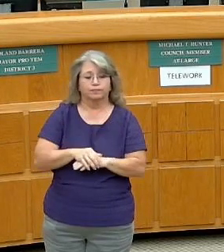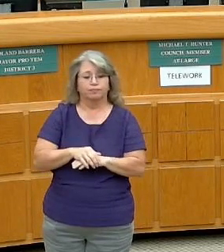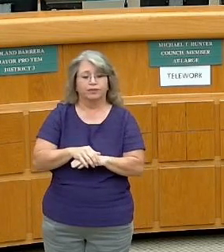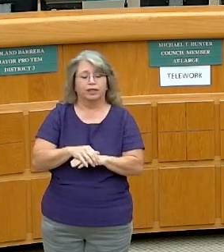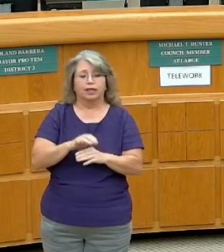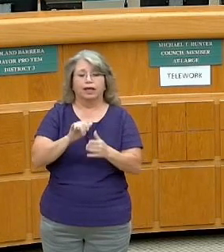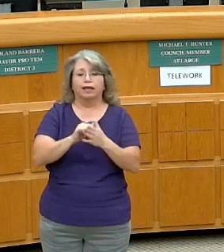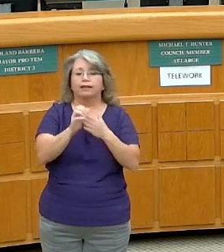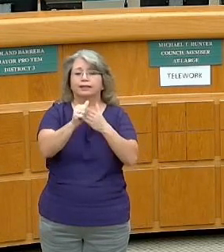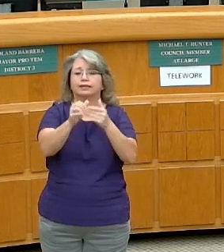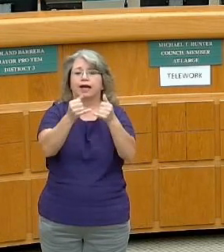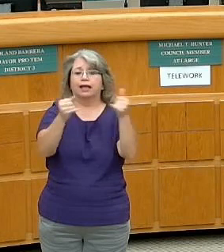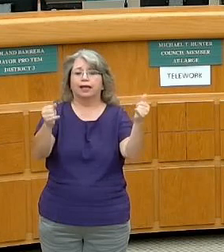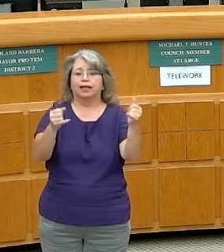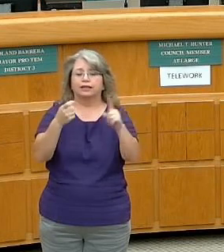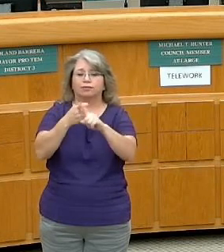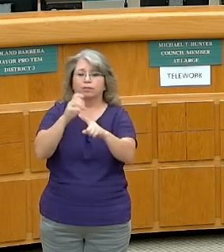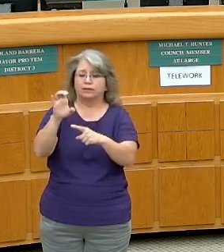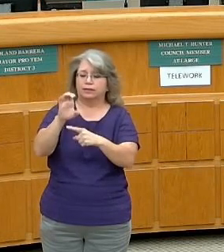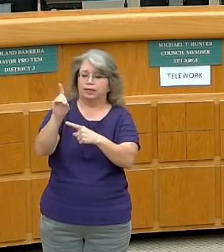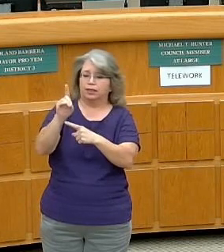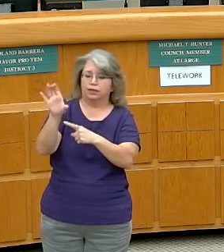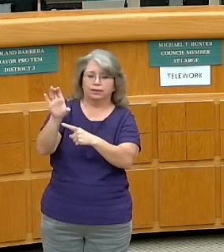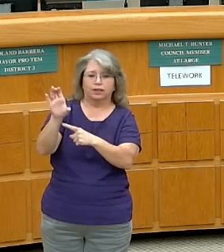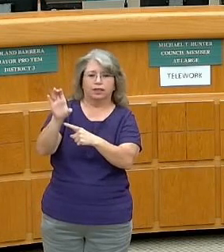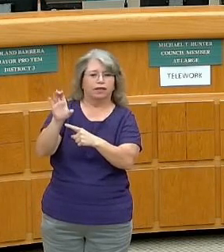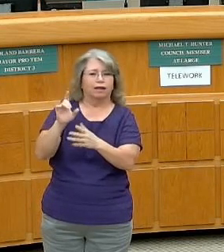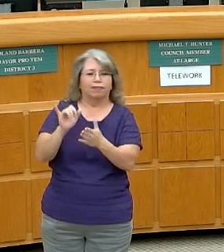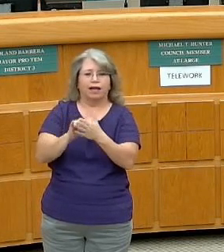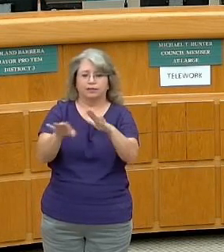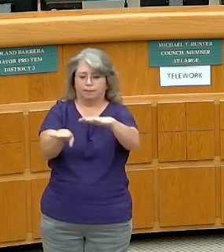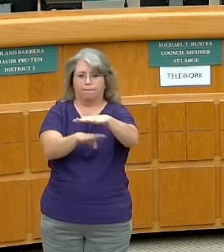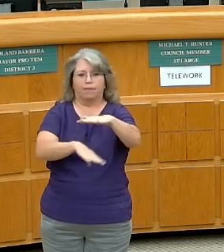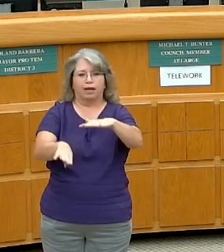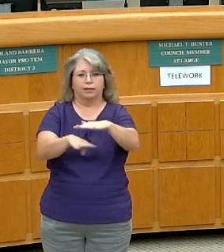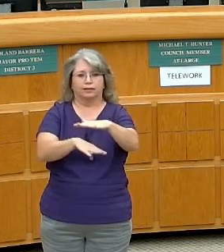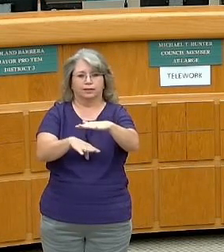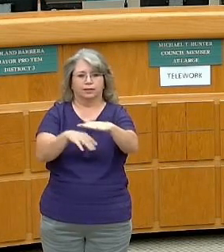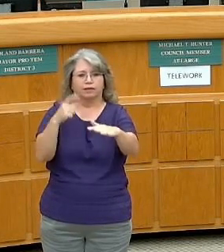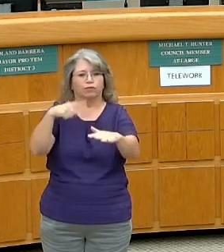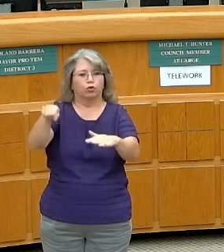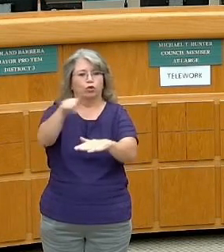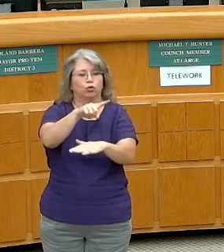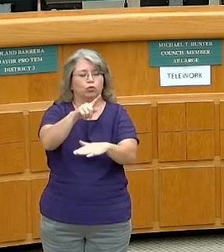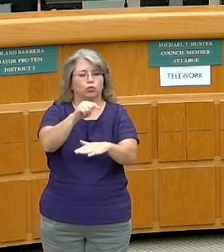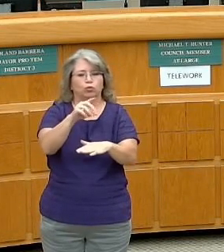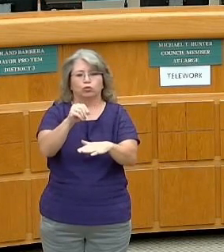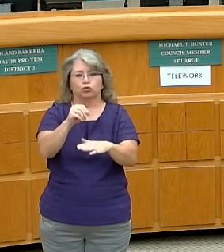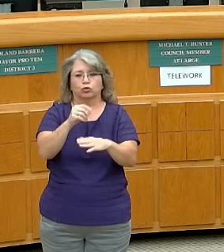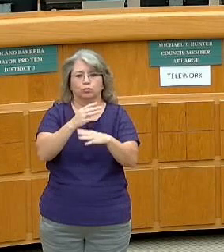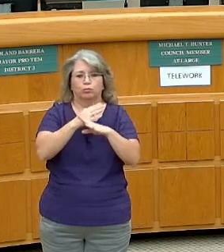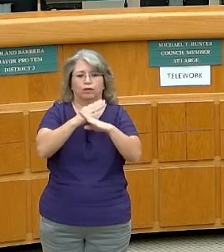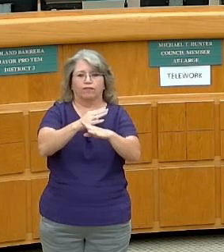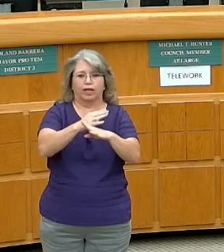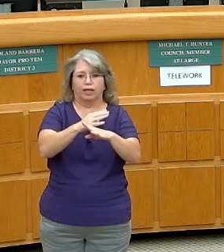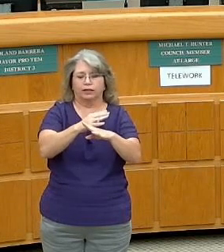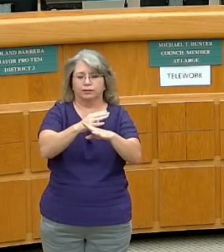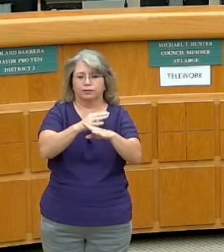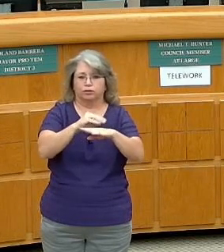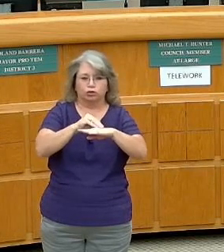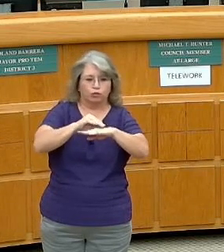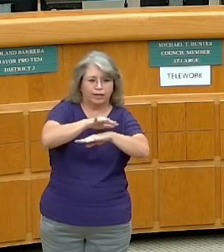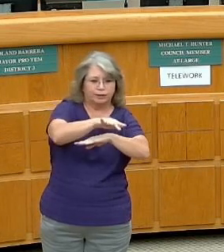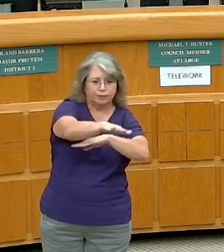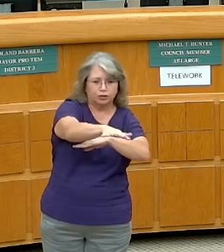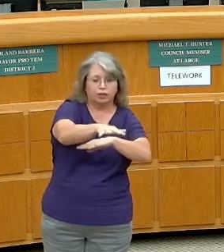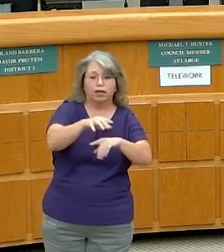simply baseline to make you aware of the changes you need to make in order to break the link of transmission. However, if you can go the